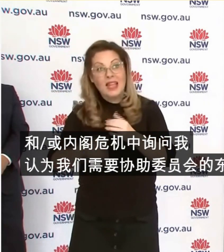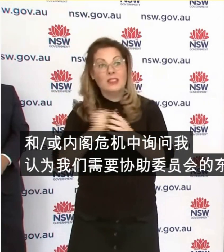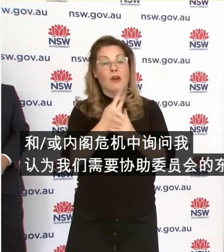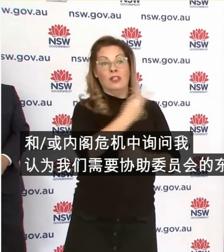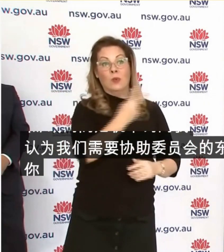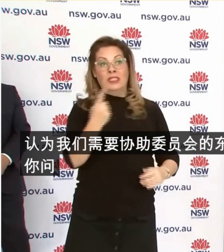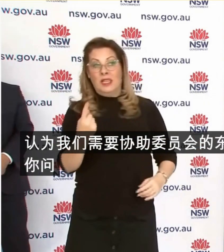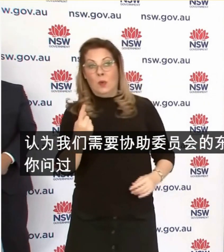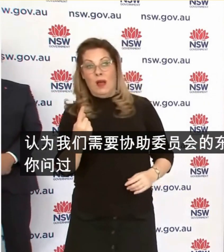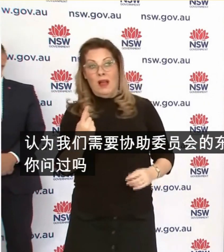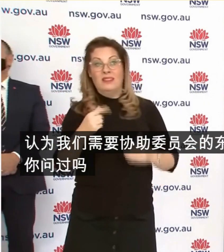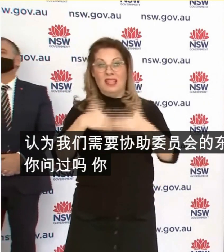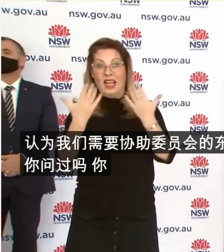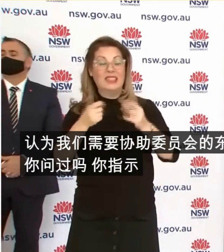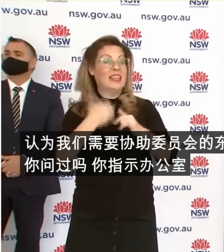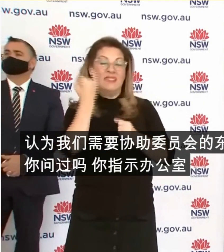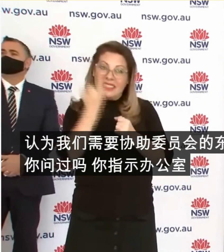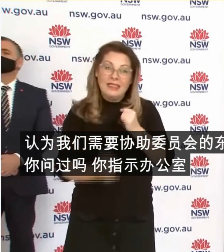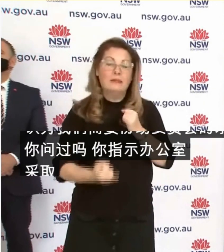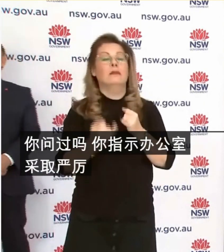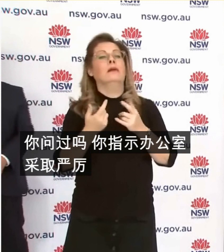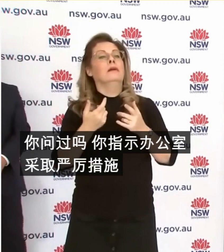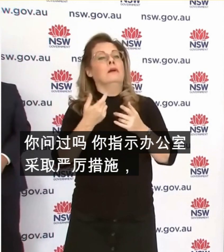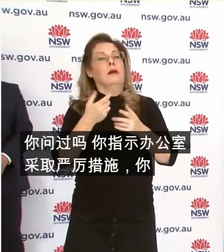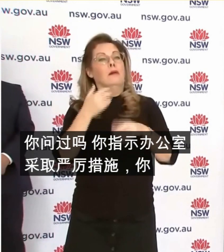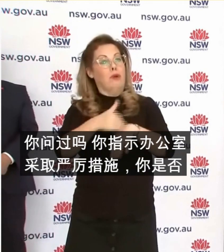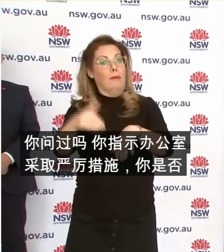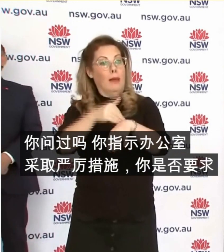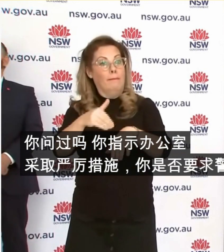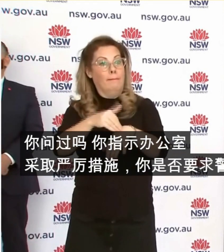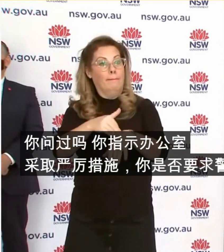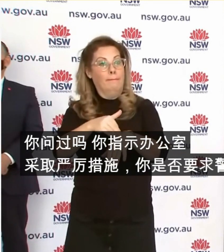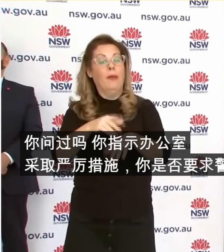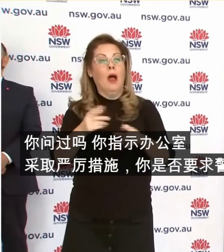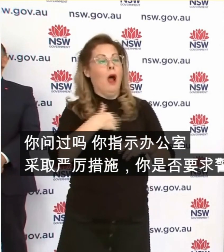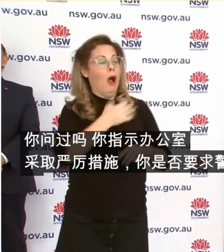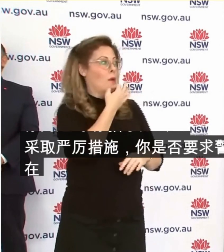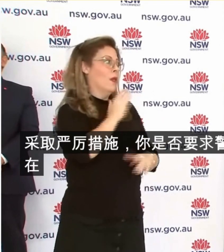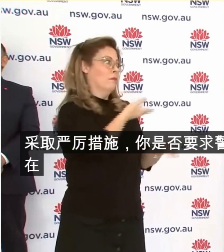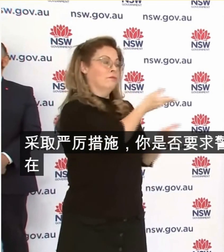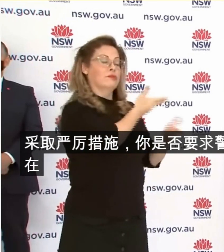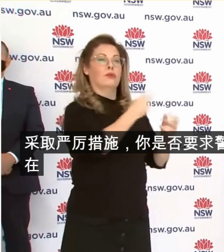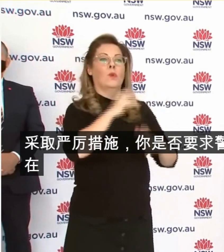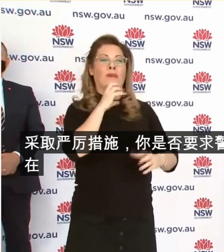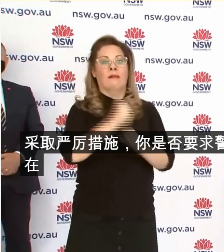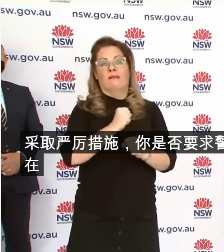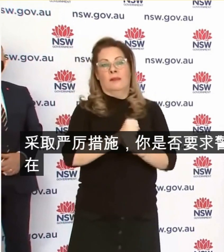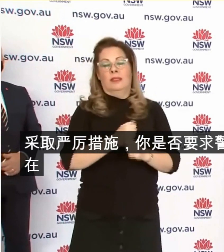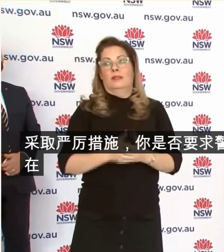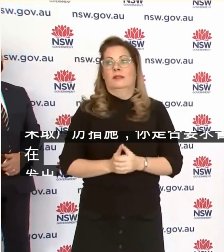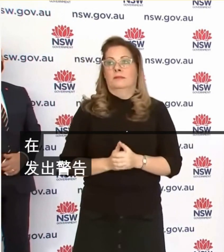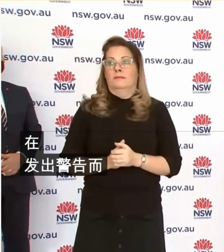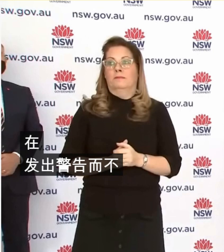assist. Commissioner, have you directed officers to go hard, and have you asked officers to be able to